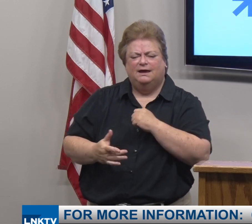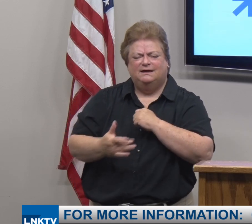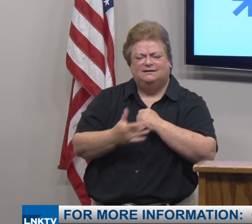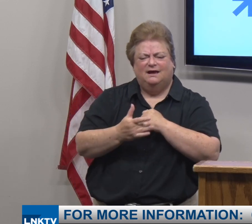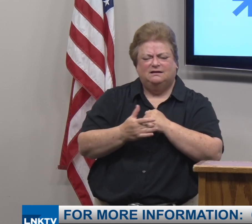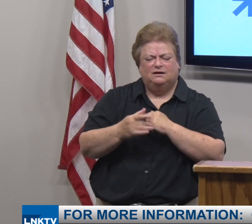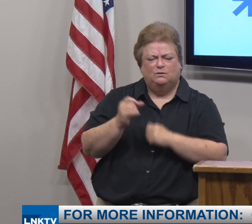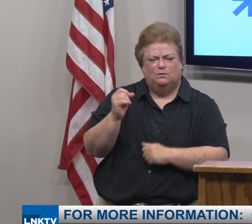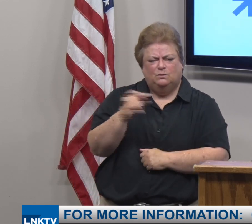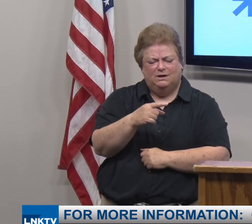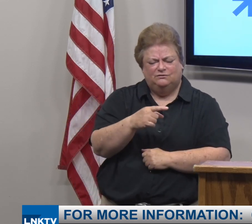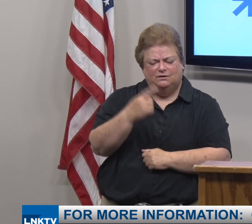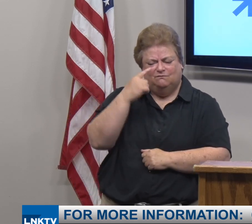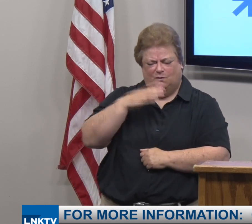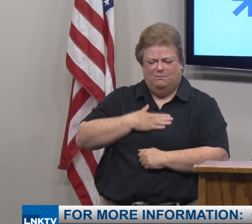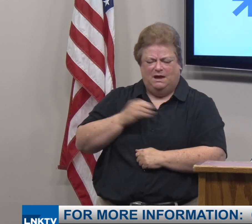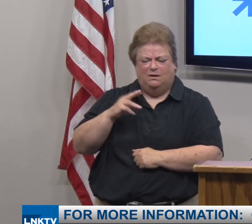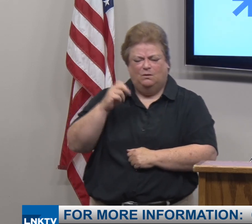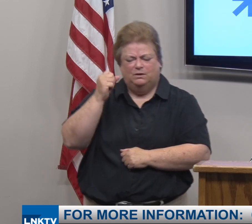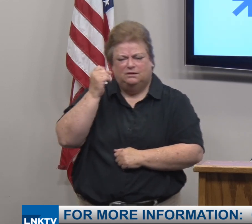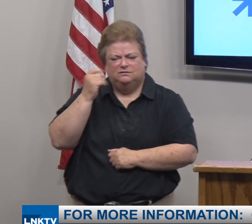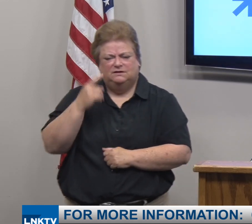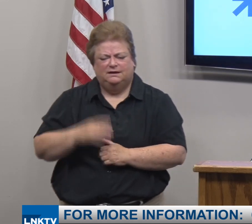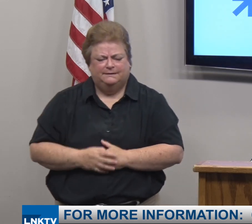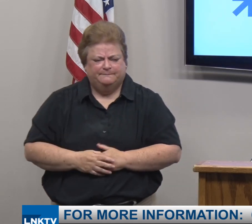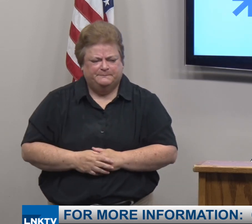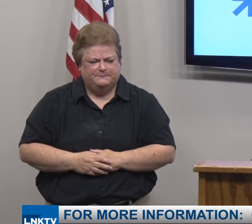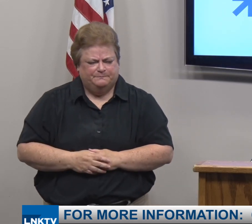maybe just for my own understanding.